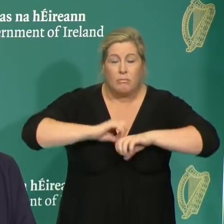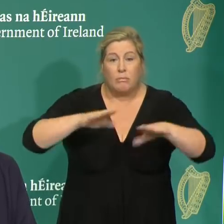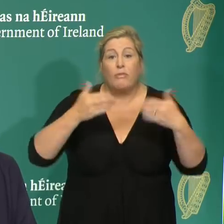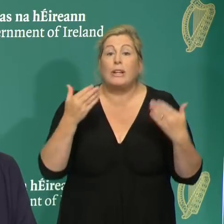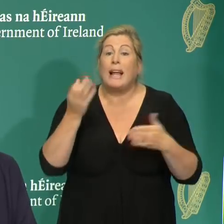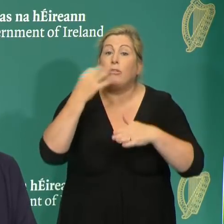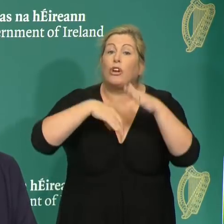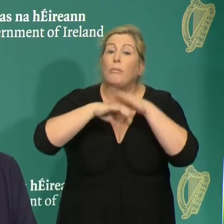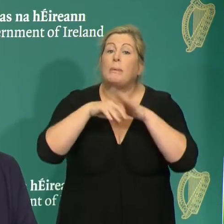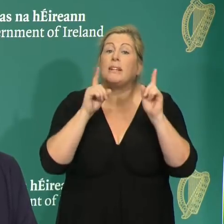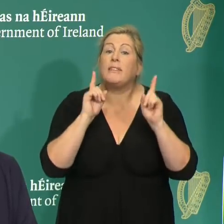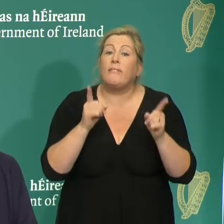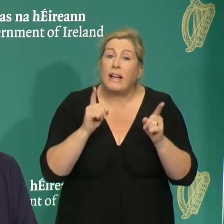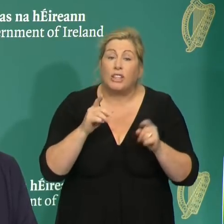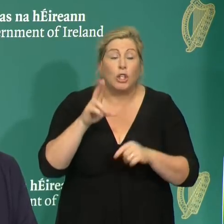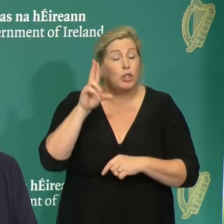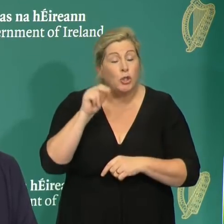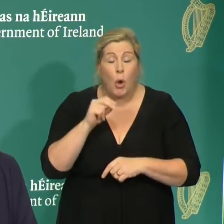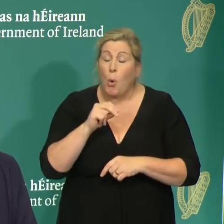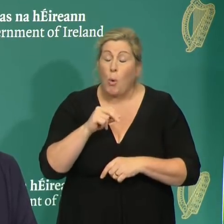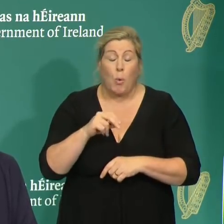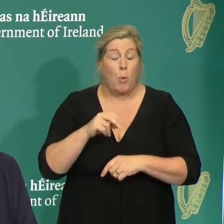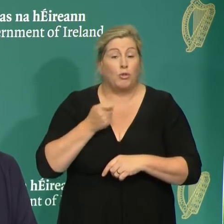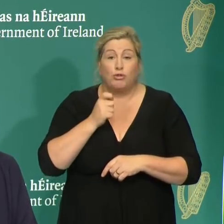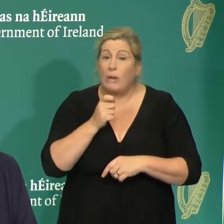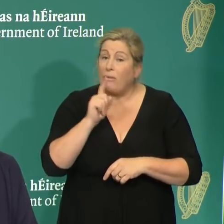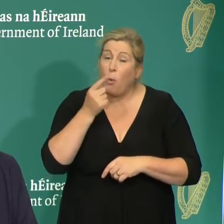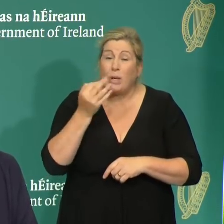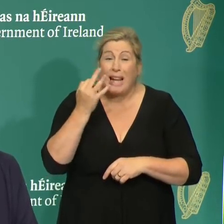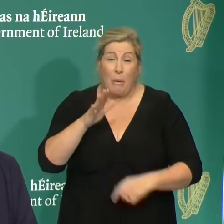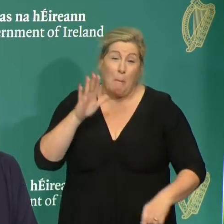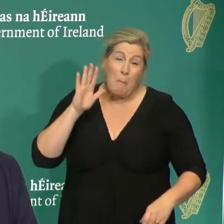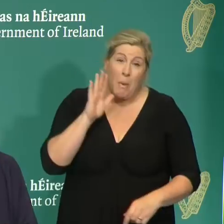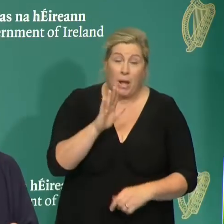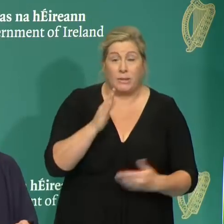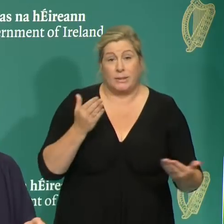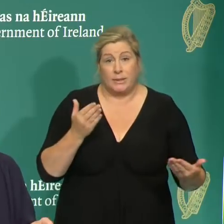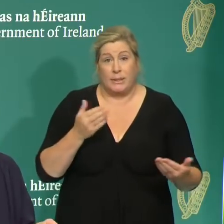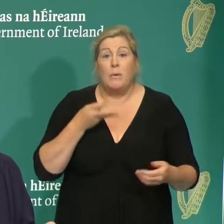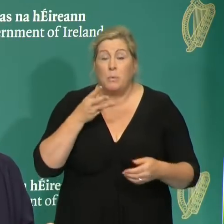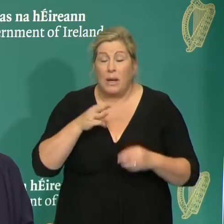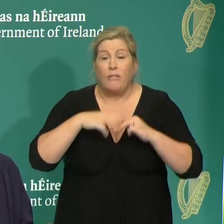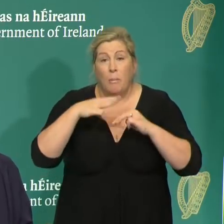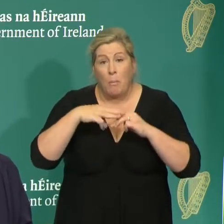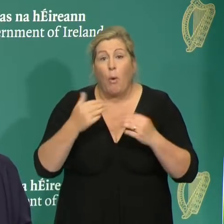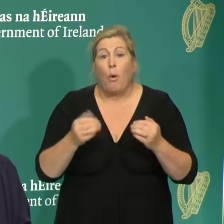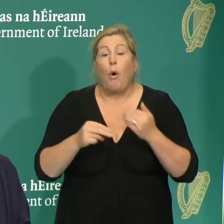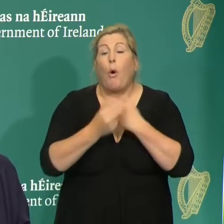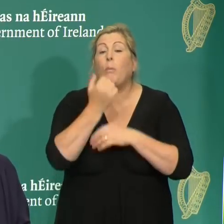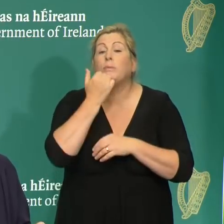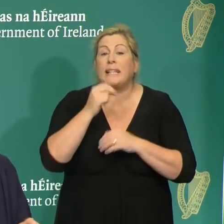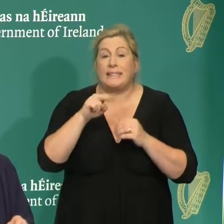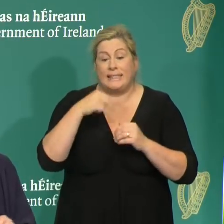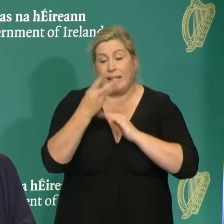is still no non-essential travel, and there will be further updates on the position early next week.